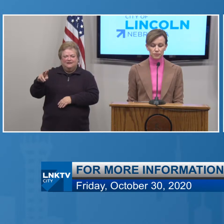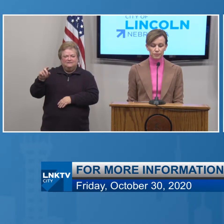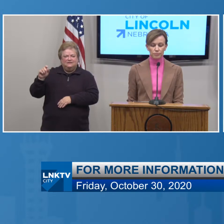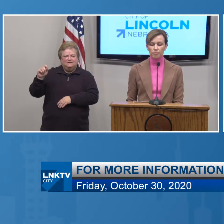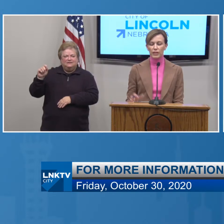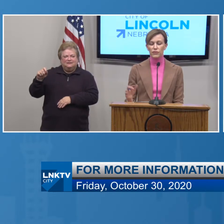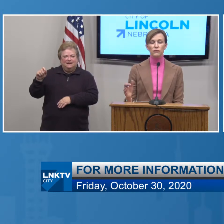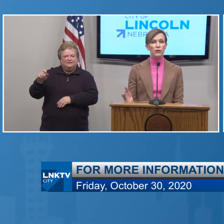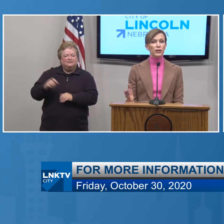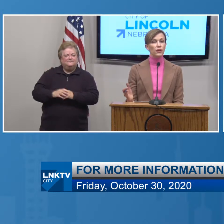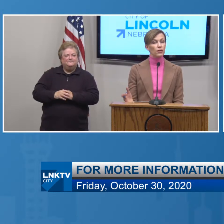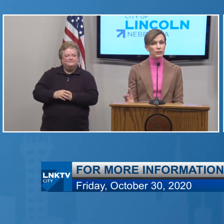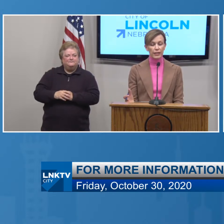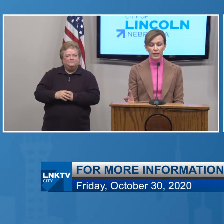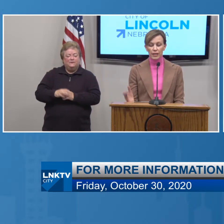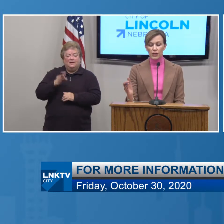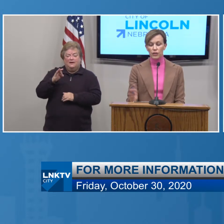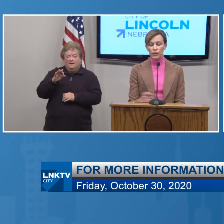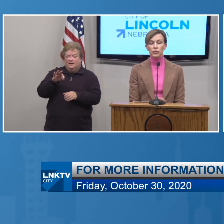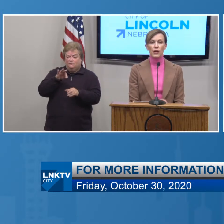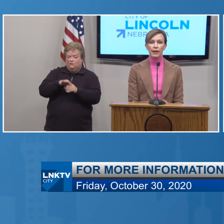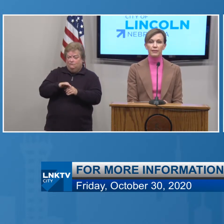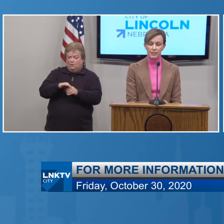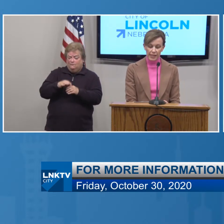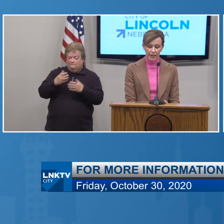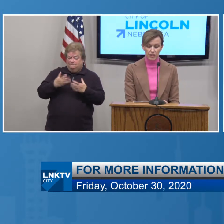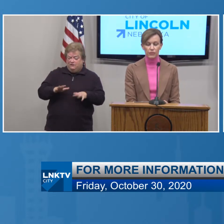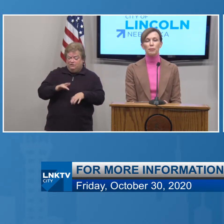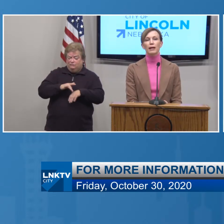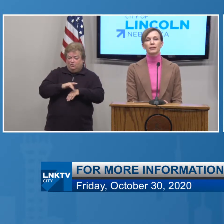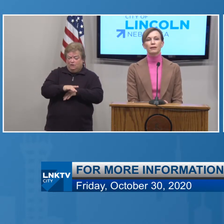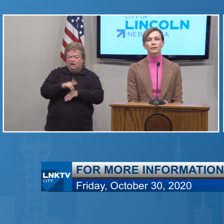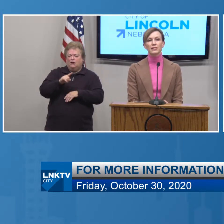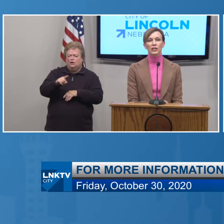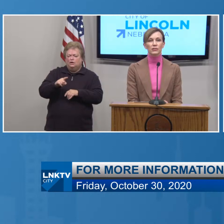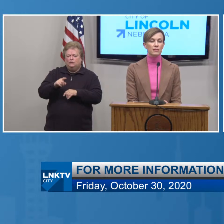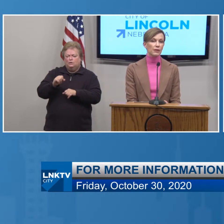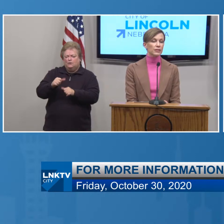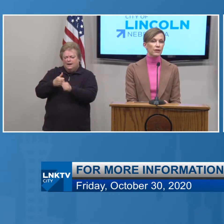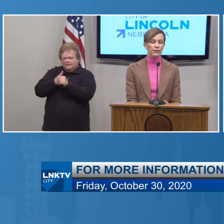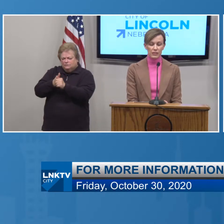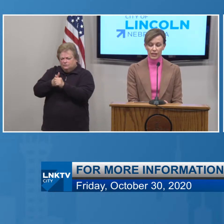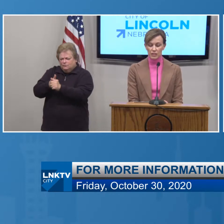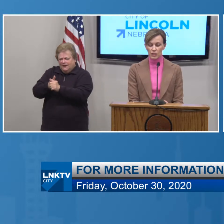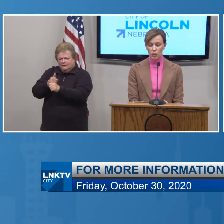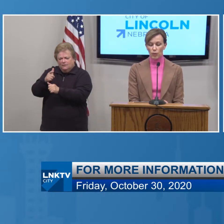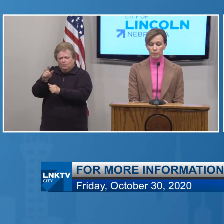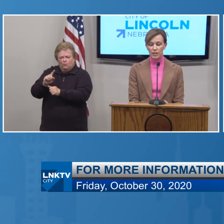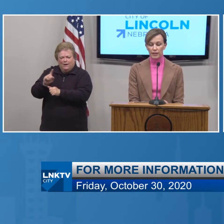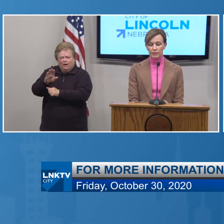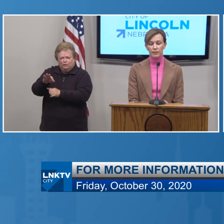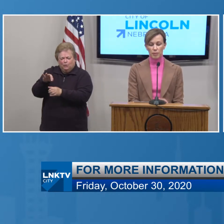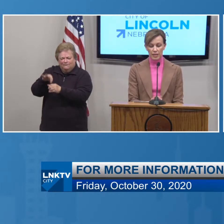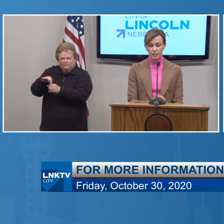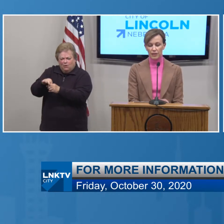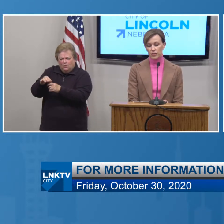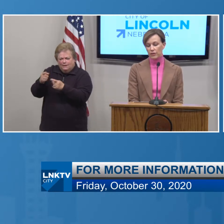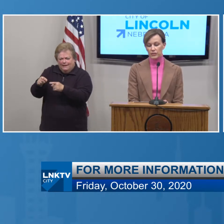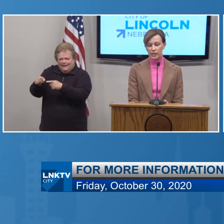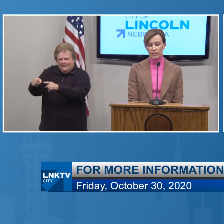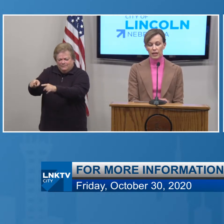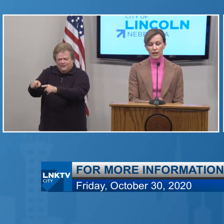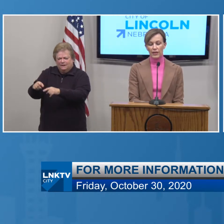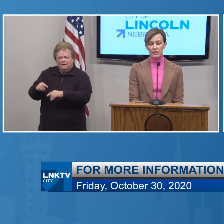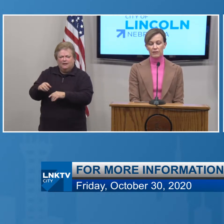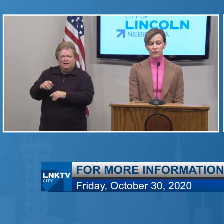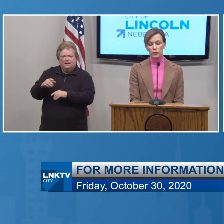lancaster.ne.gov/election. If you voted early, you can track the status of your ballot on the Secretary of State's website, the Nebraska Secretary